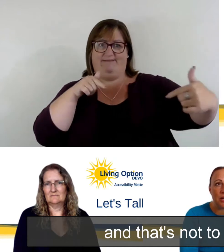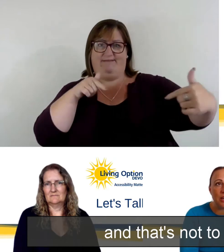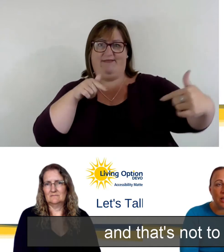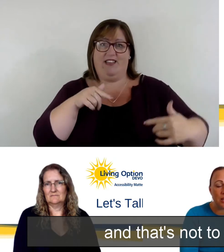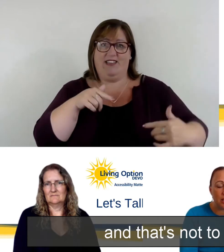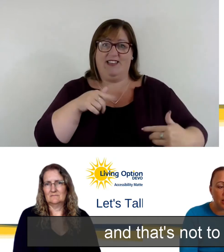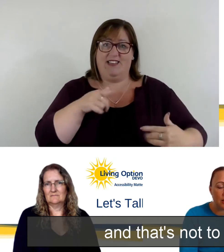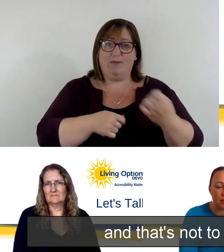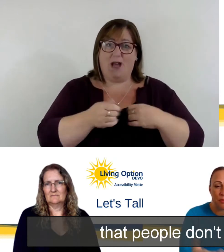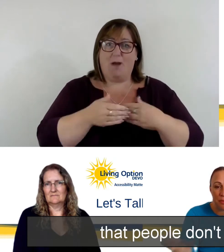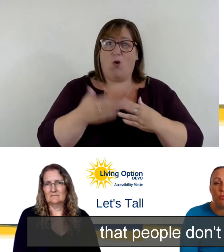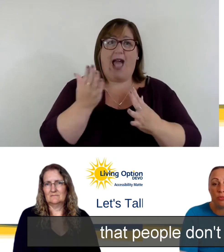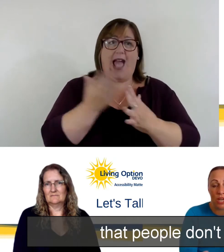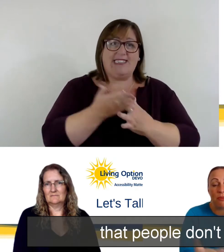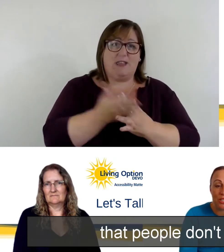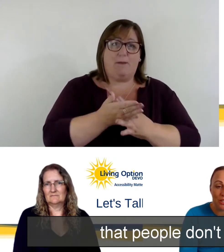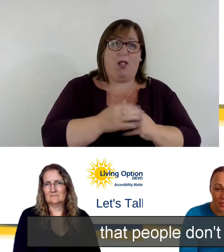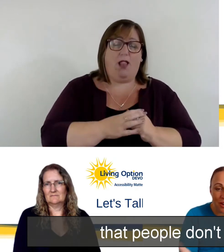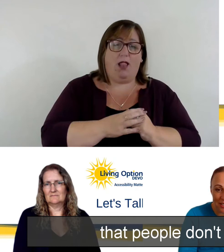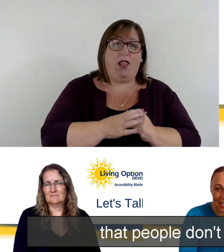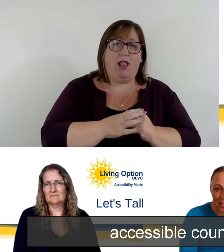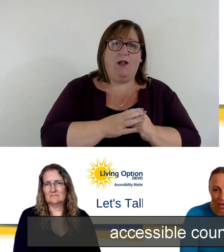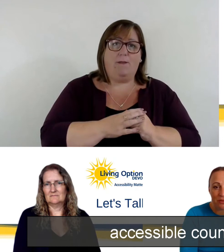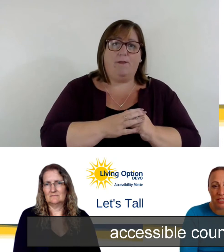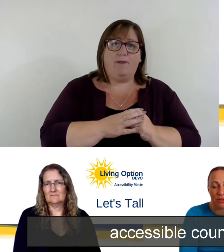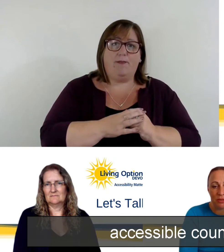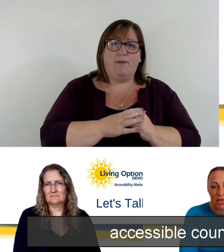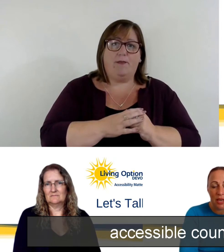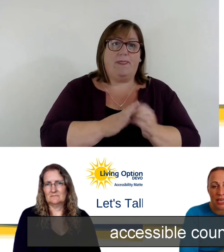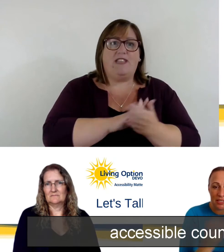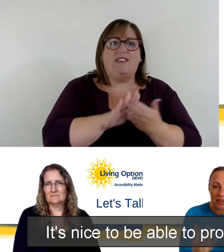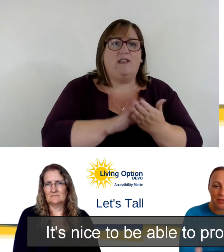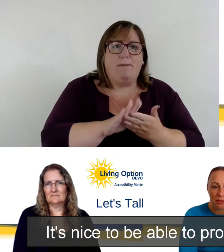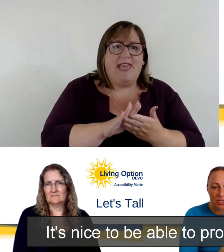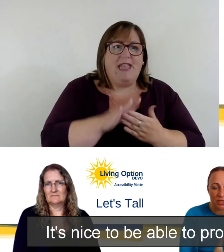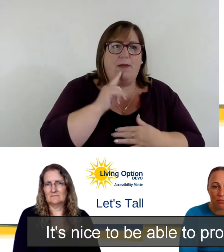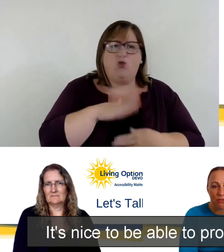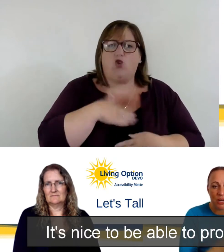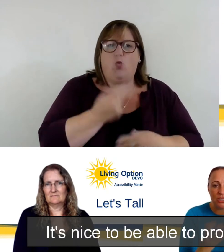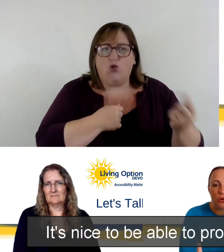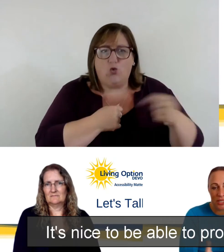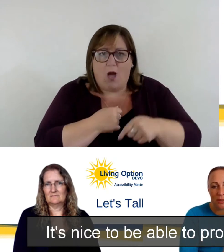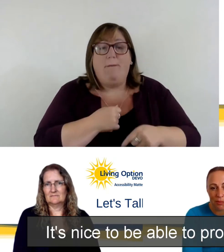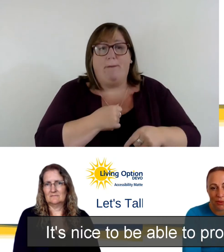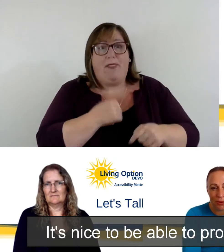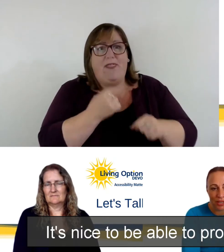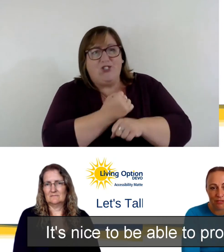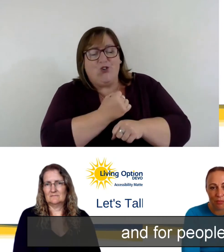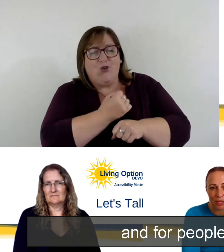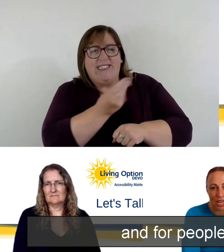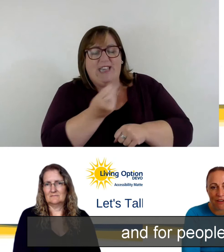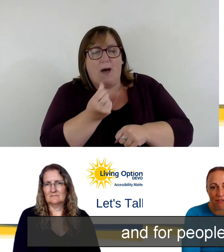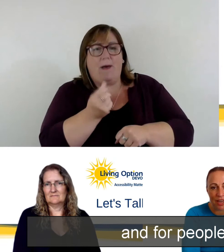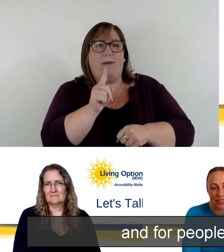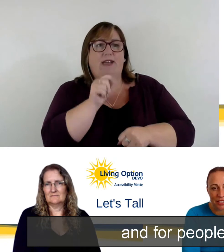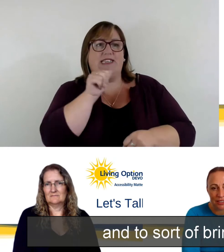say that people don't want to use our accessible counselling rooms. It's nice to be able to provide a choice to people and